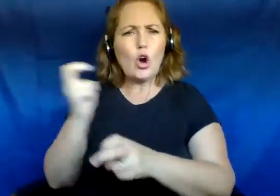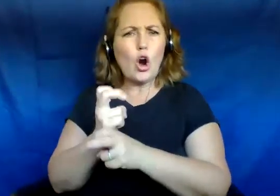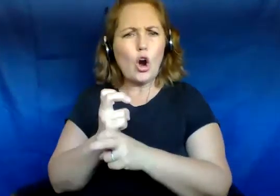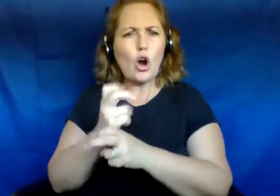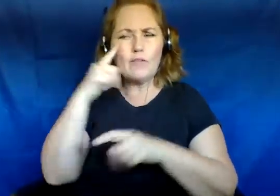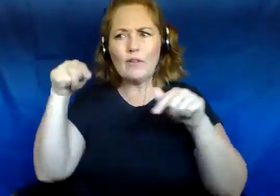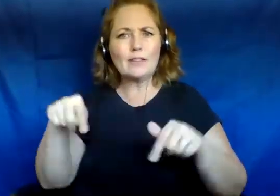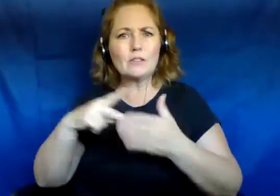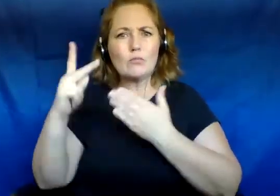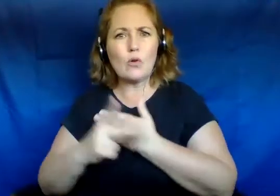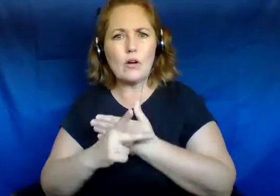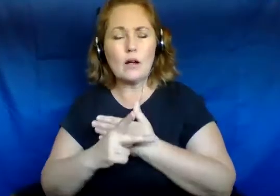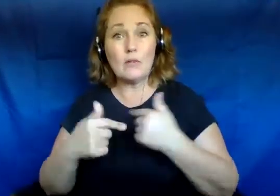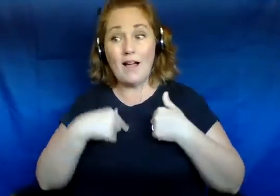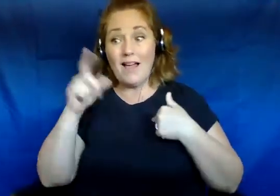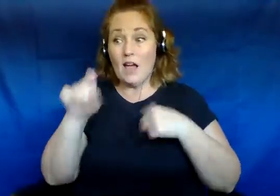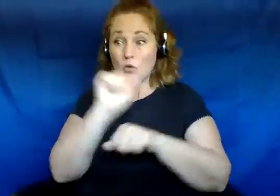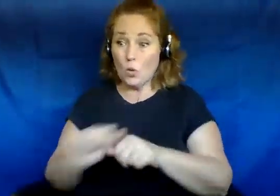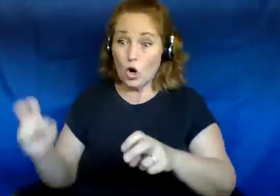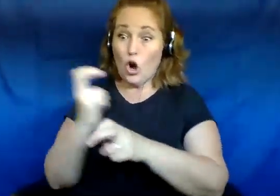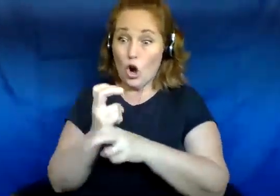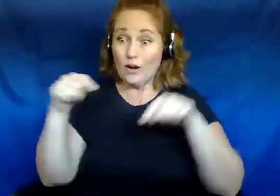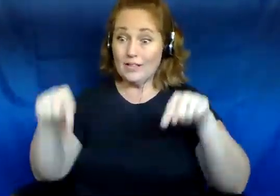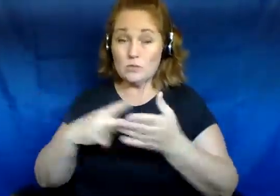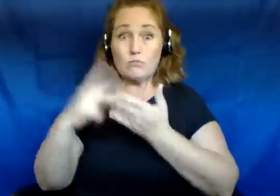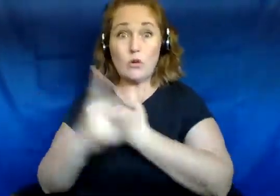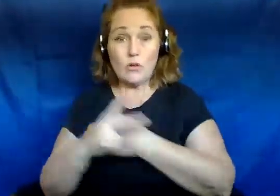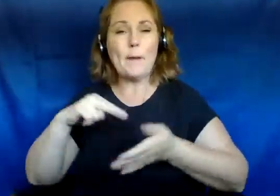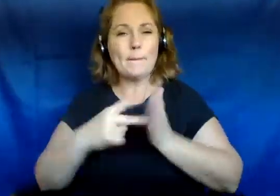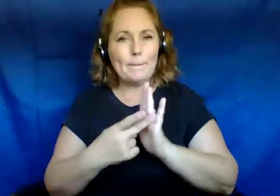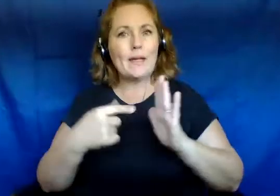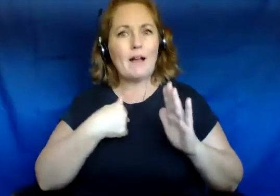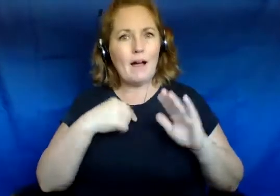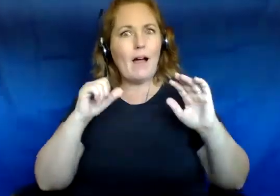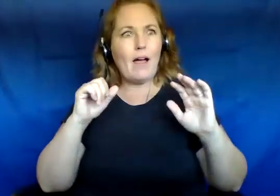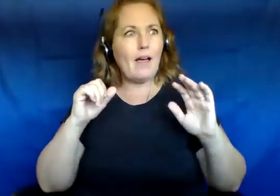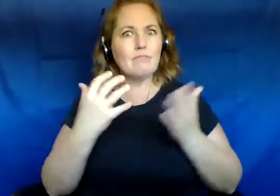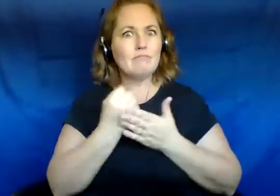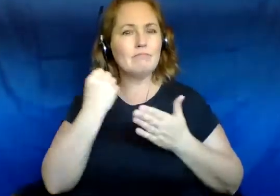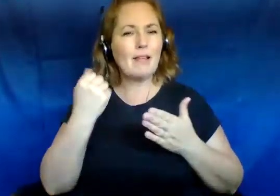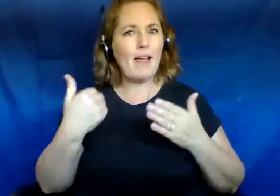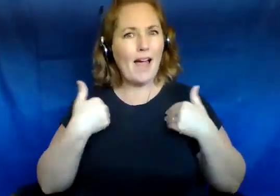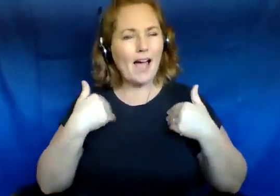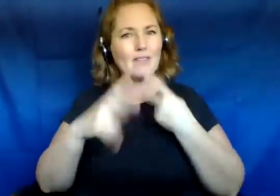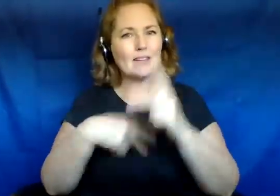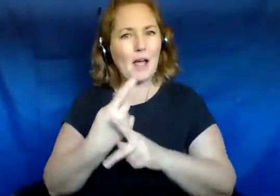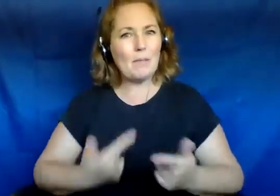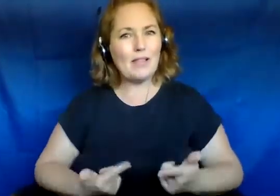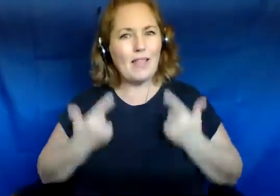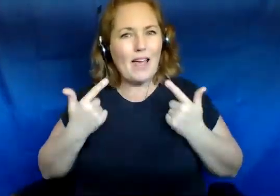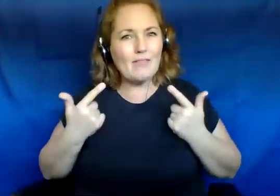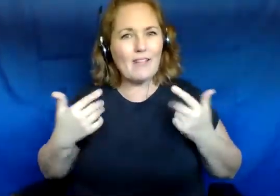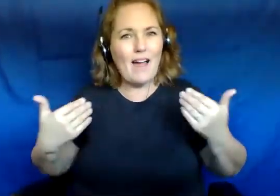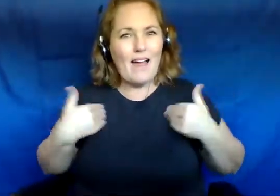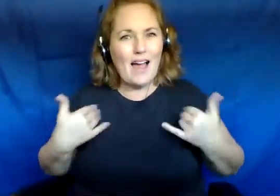program. And because I have to work so hard at this program, I get to have the life I have today. And I